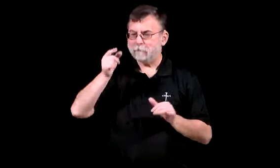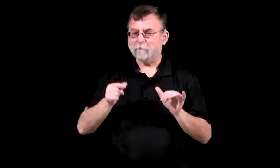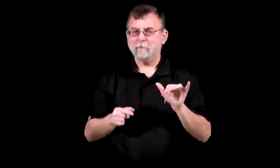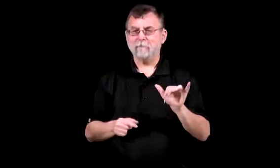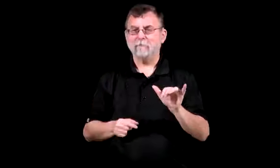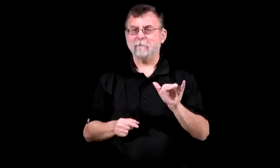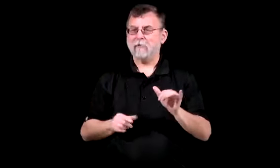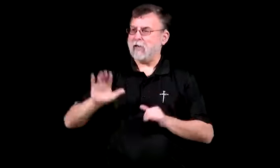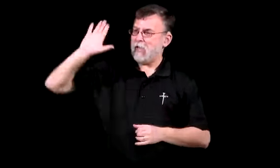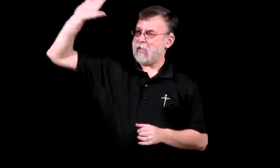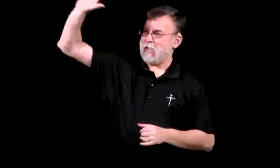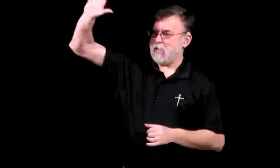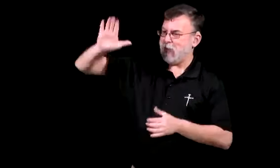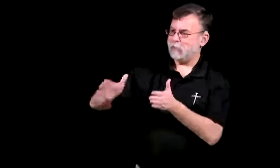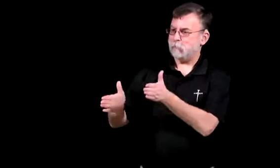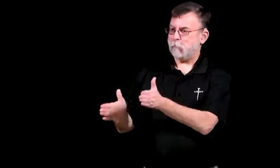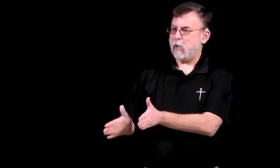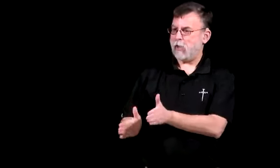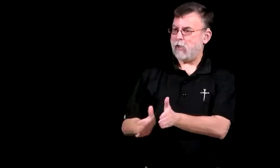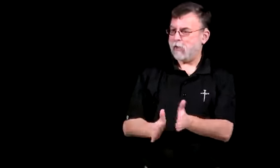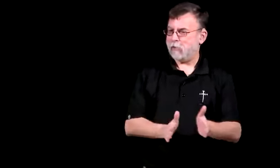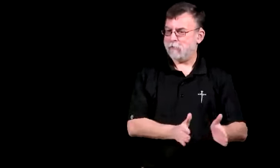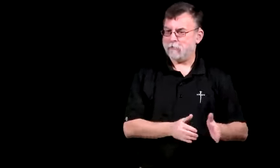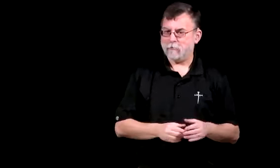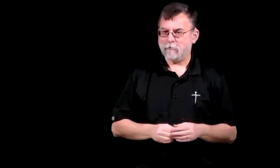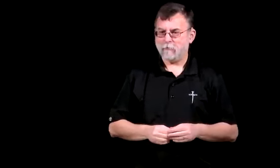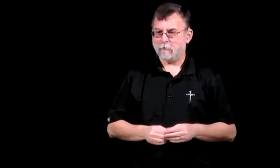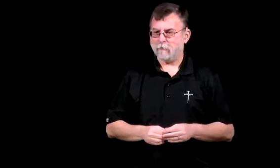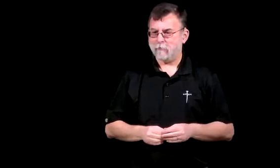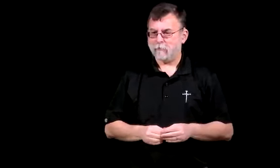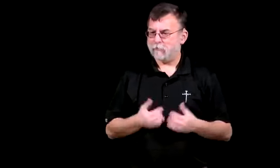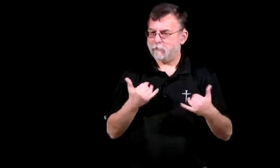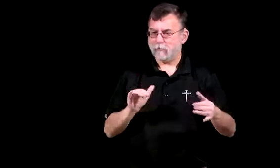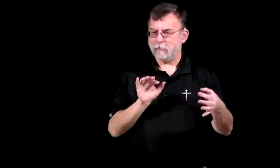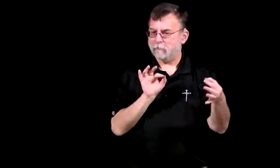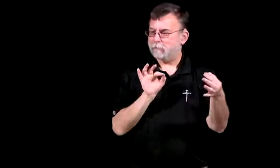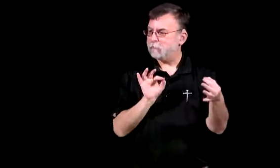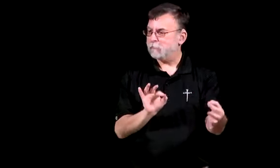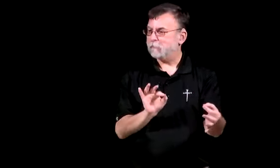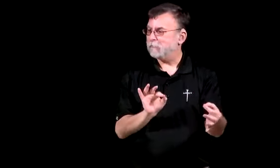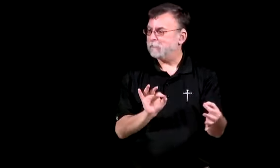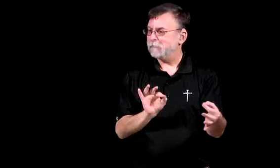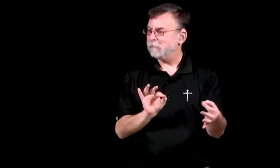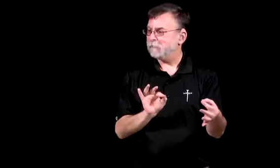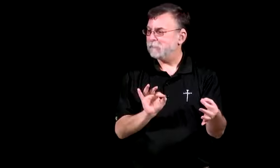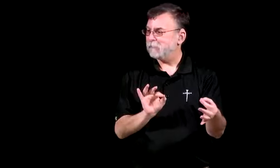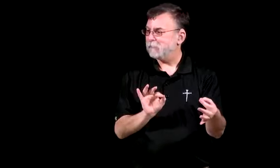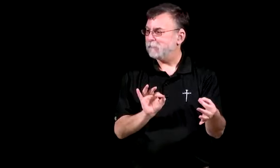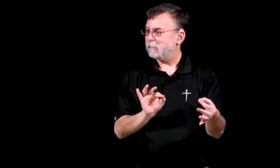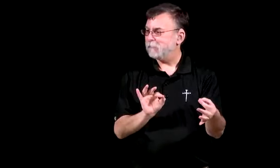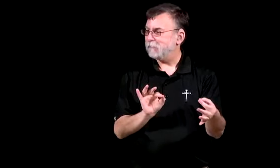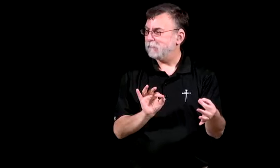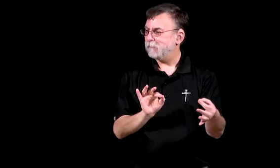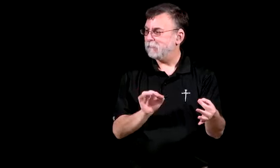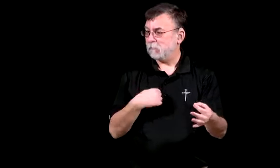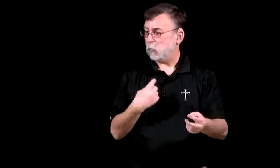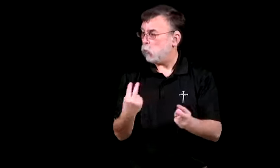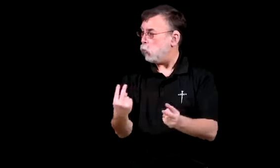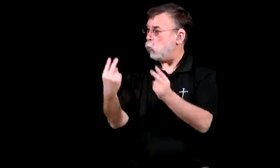But then I understood that his plan was different than my plan. And his plan was still perfect, even during that